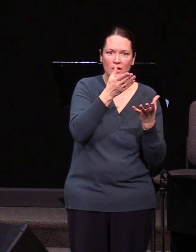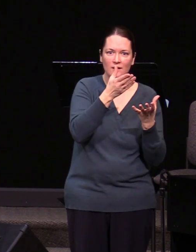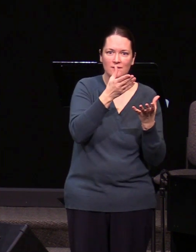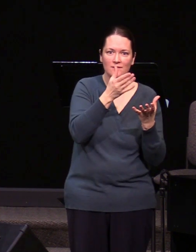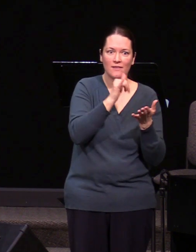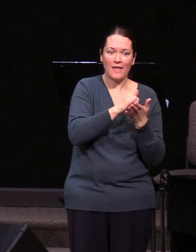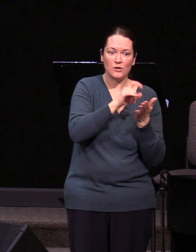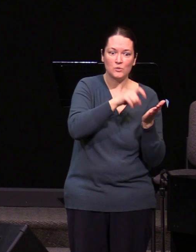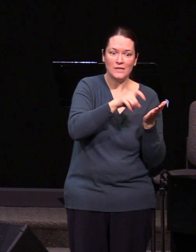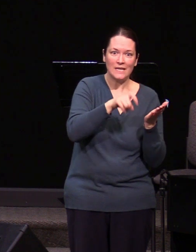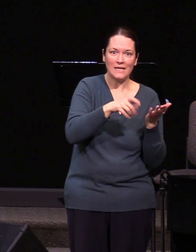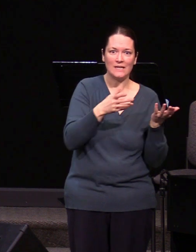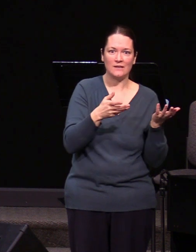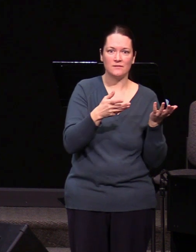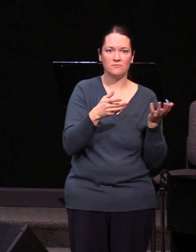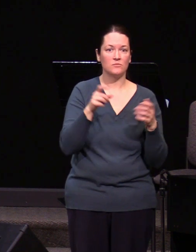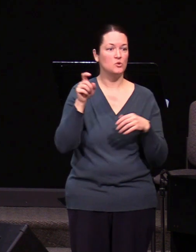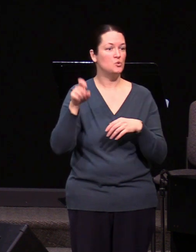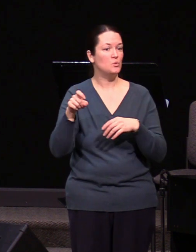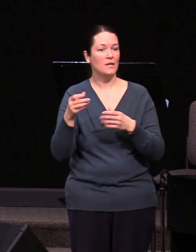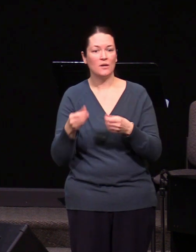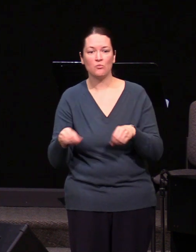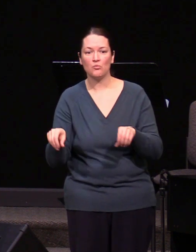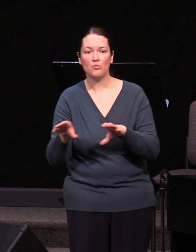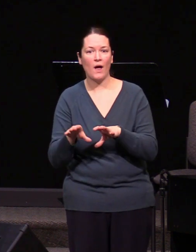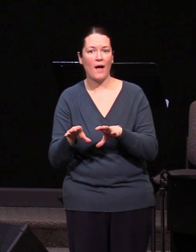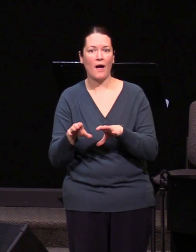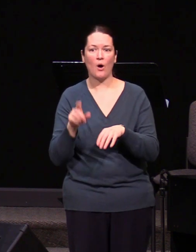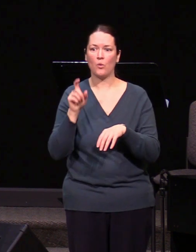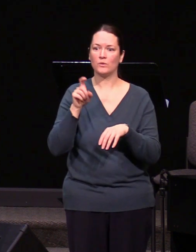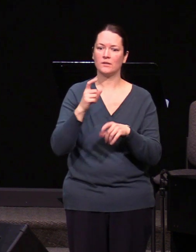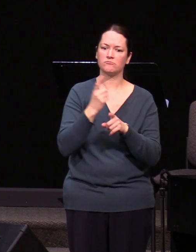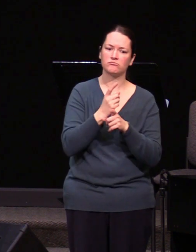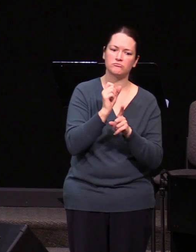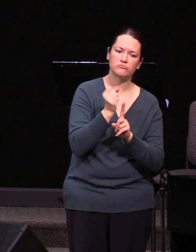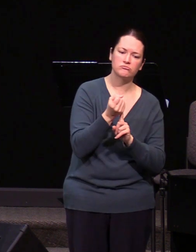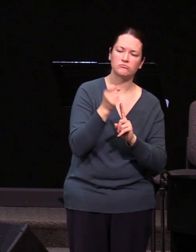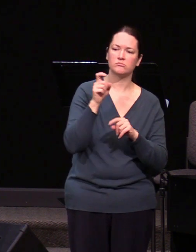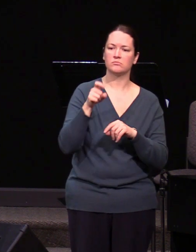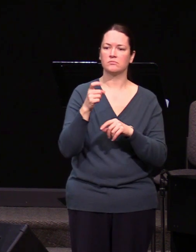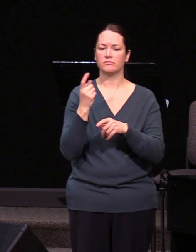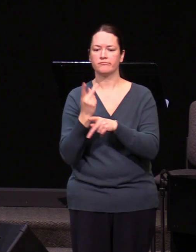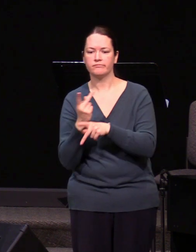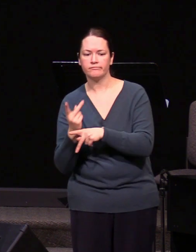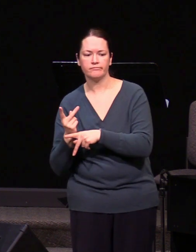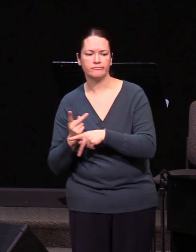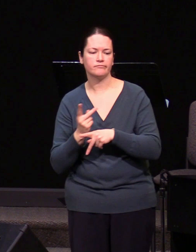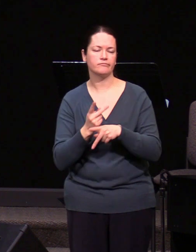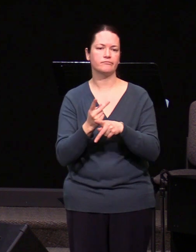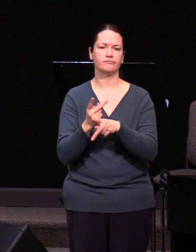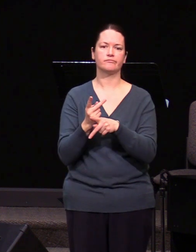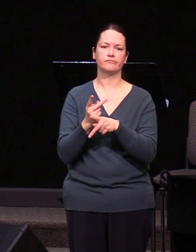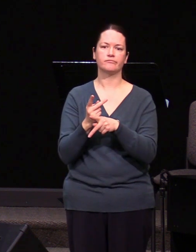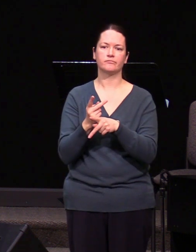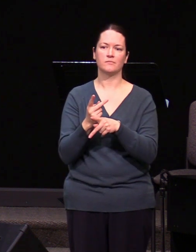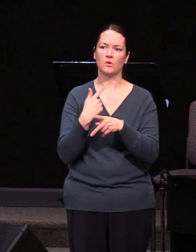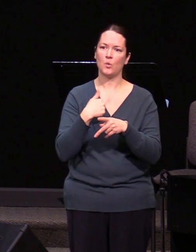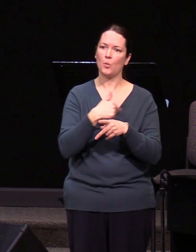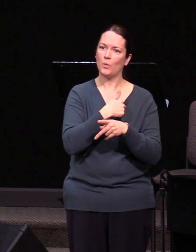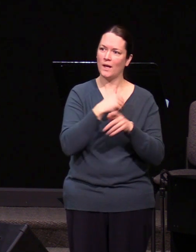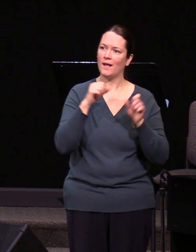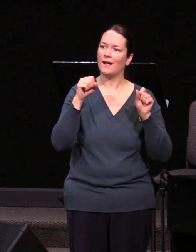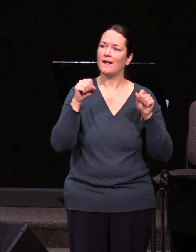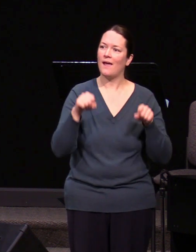Just needs the ground, just needs the circumstances, just needs someone to cultivate so that we can